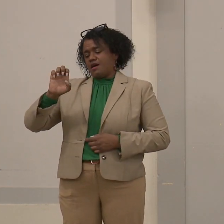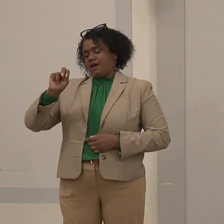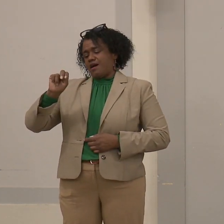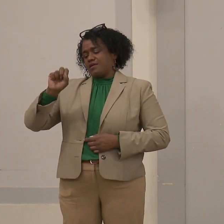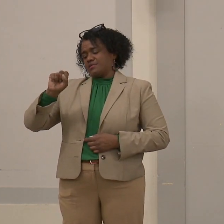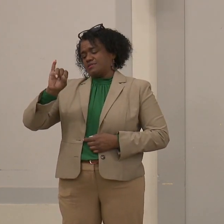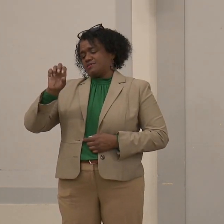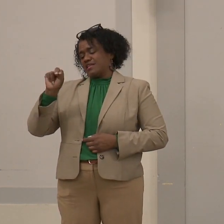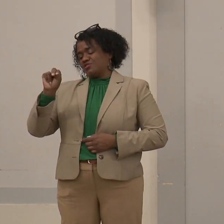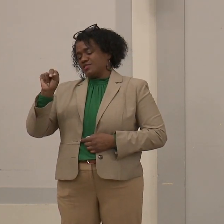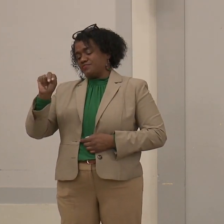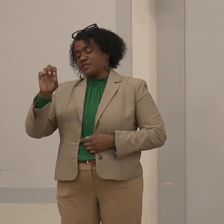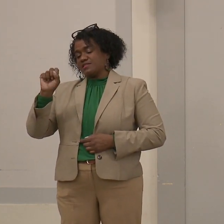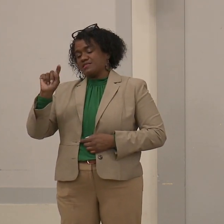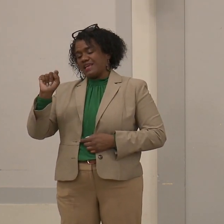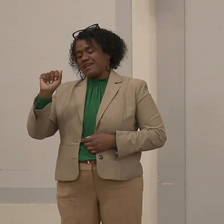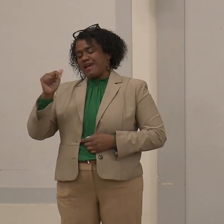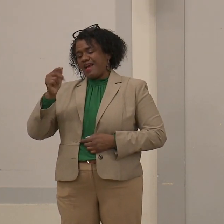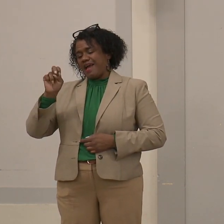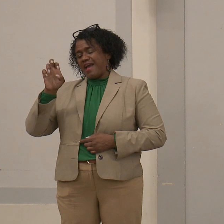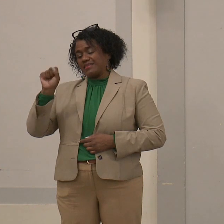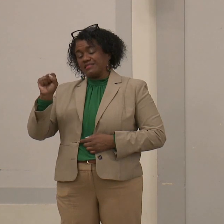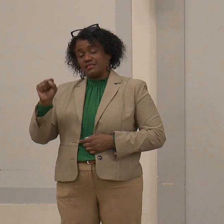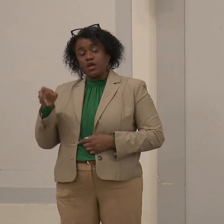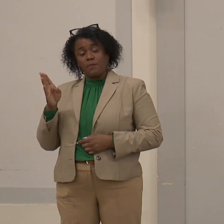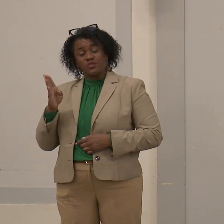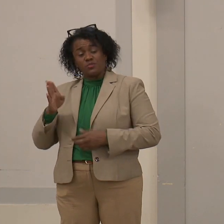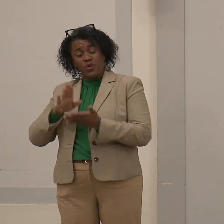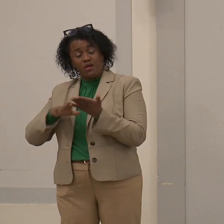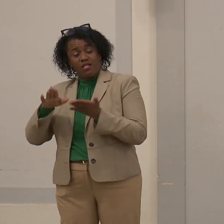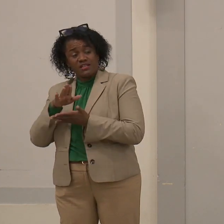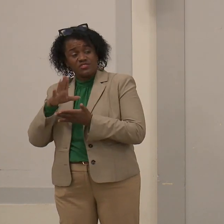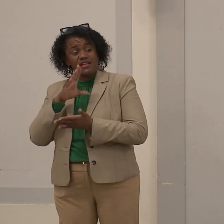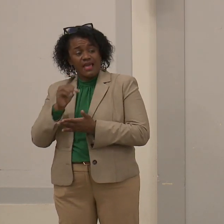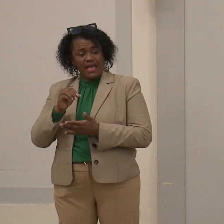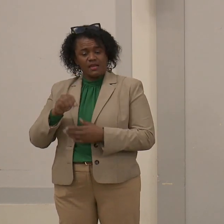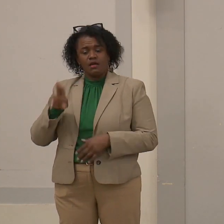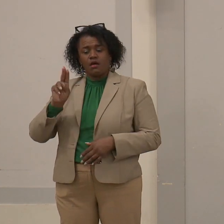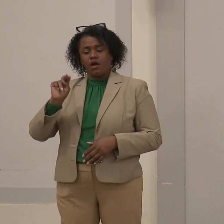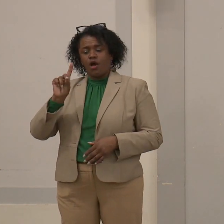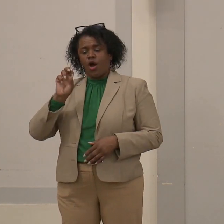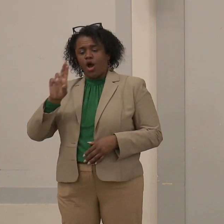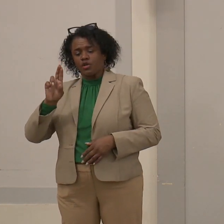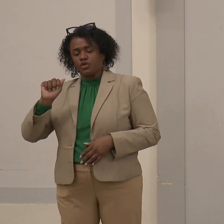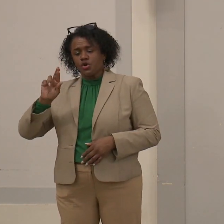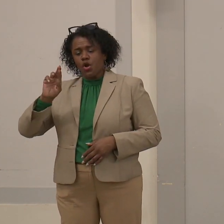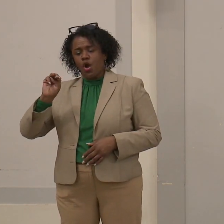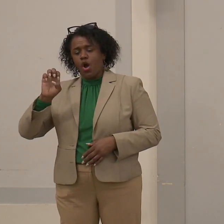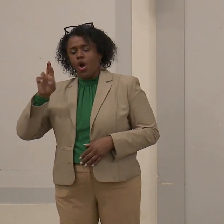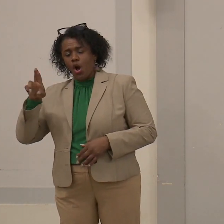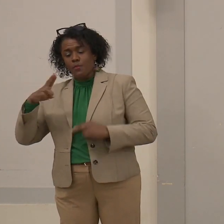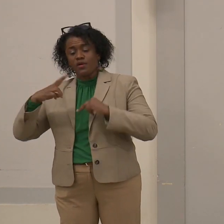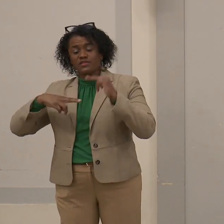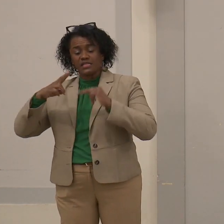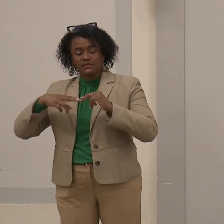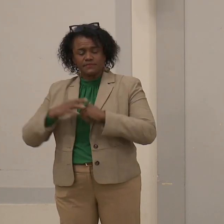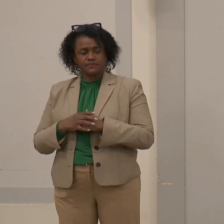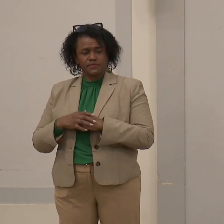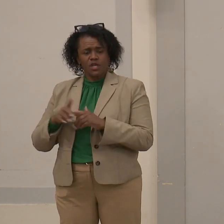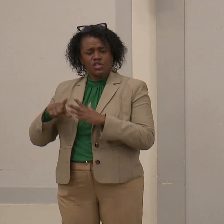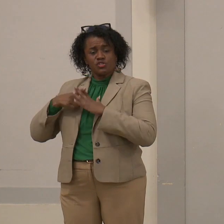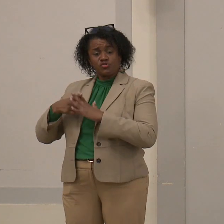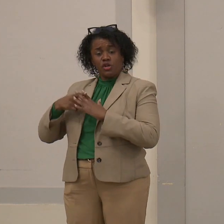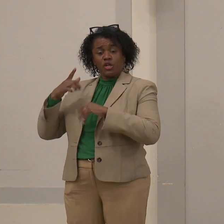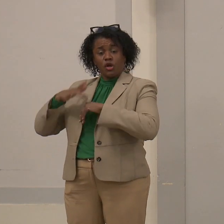Baltimore City Community College, and the former vaccination site under the Under Armour facility. Starting in early